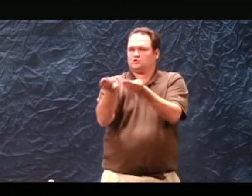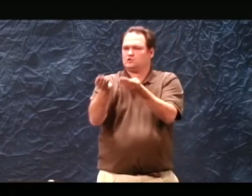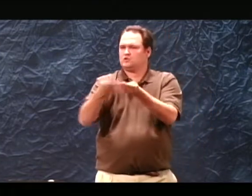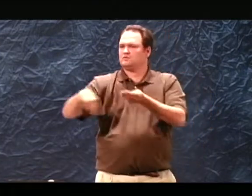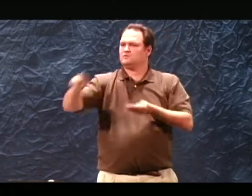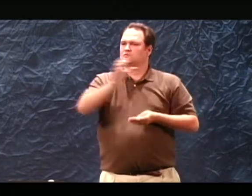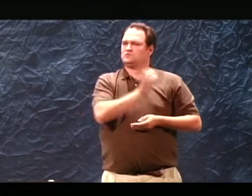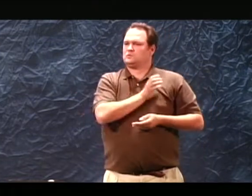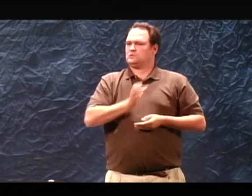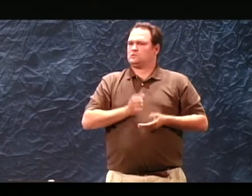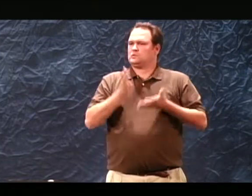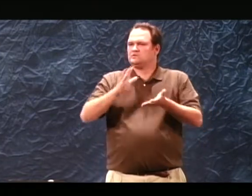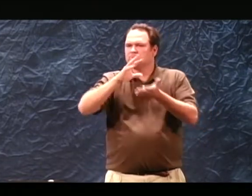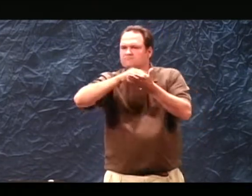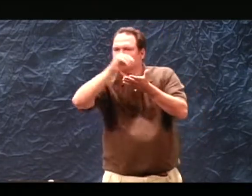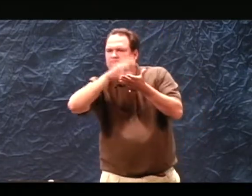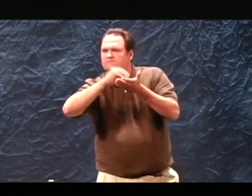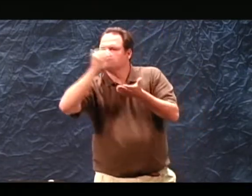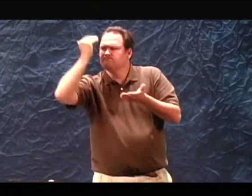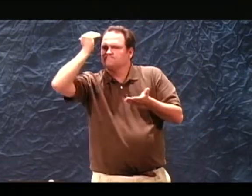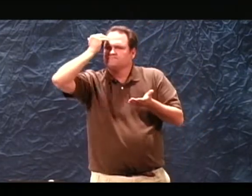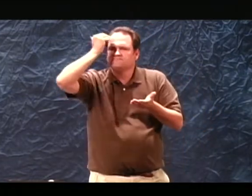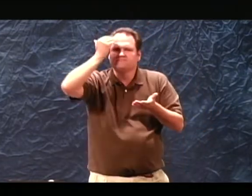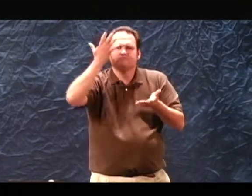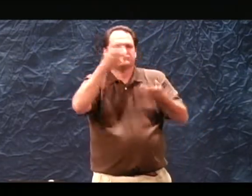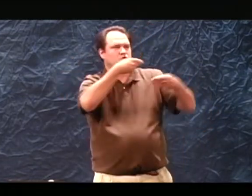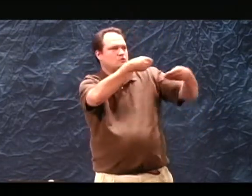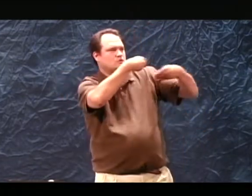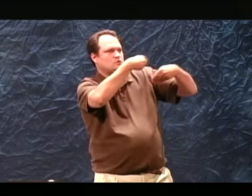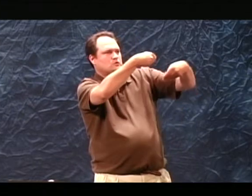we serve the saints by nurturing one another